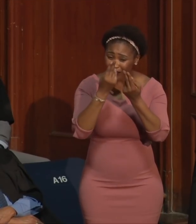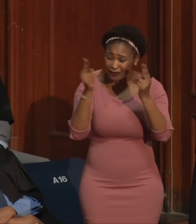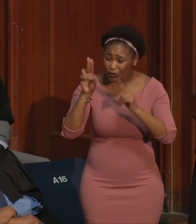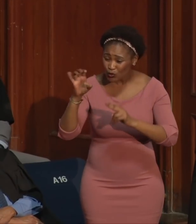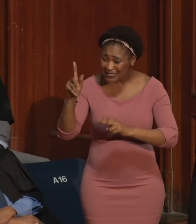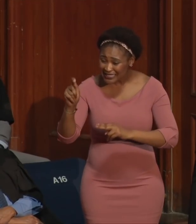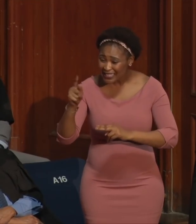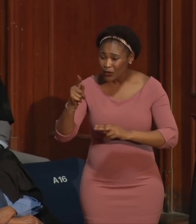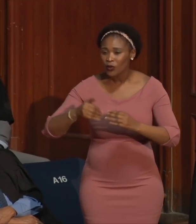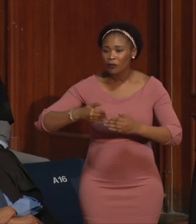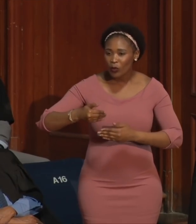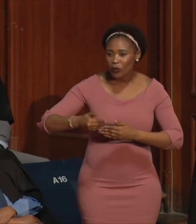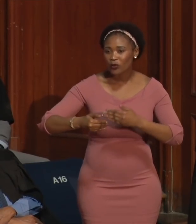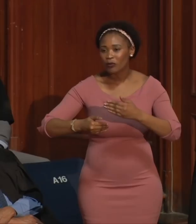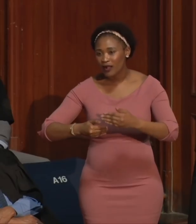in autopilot.